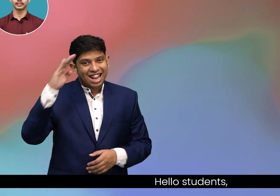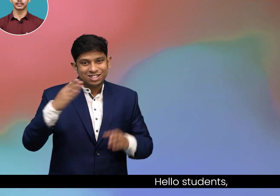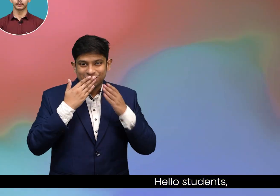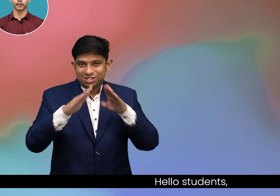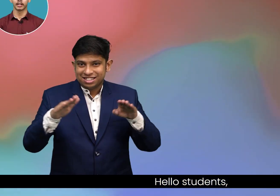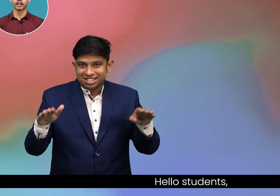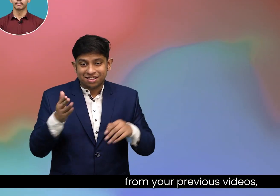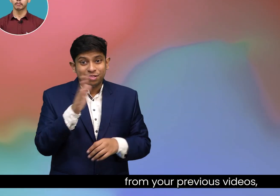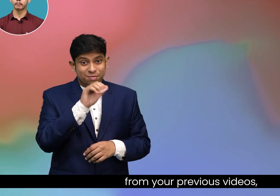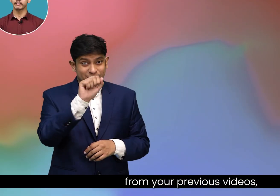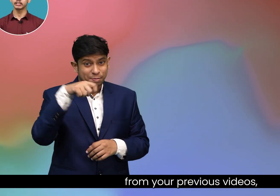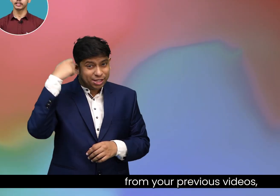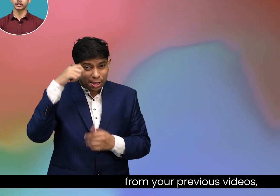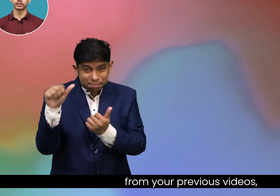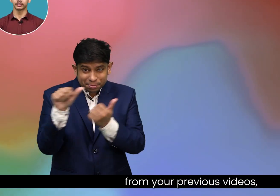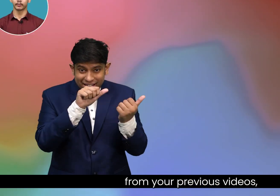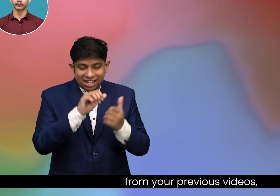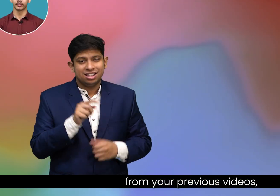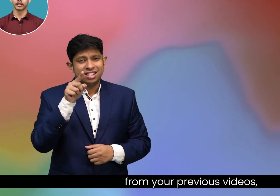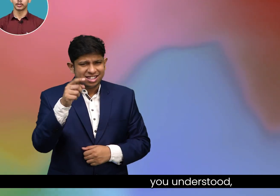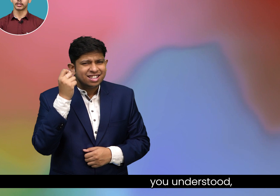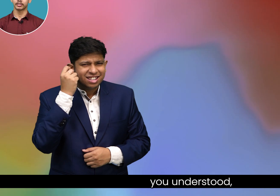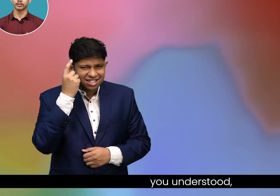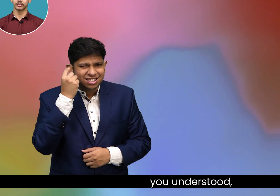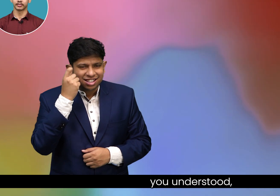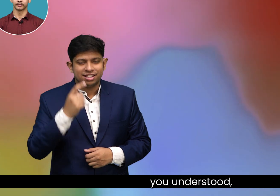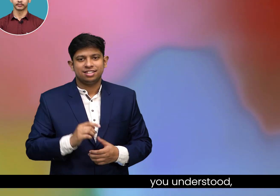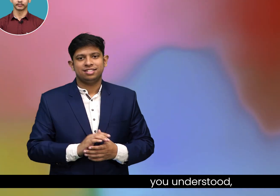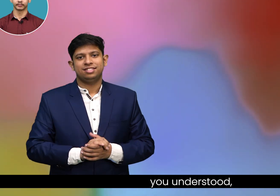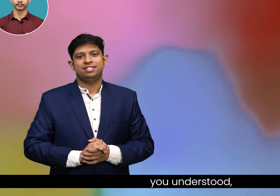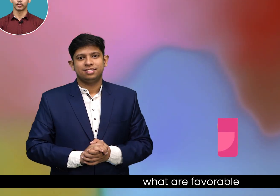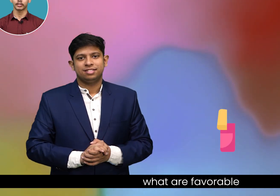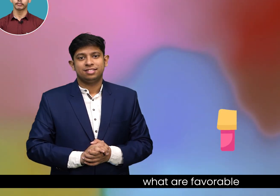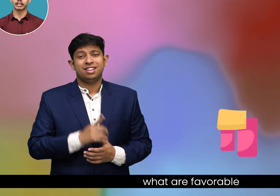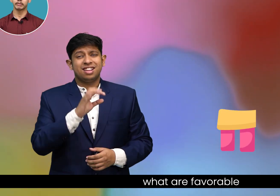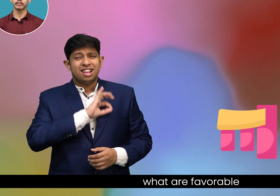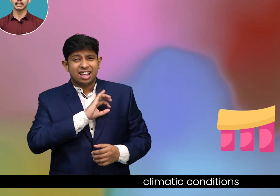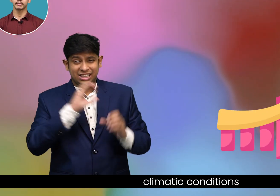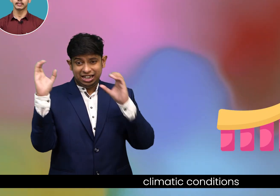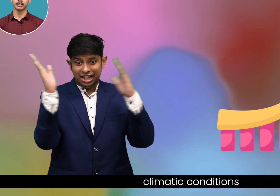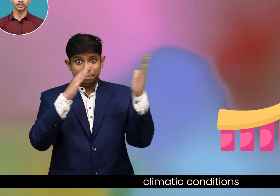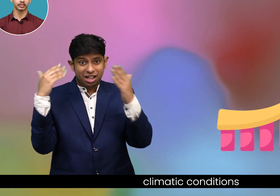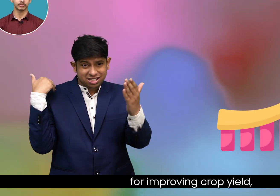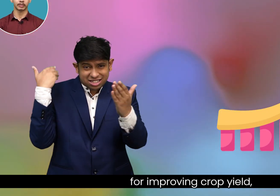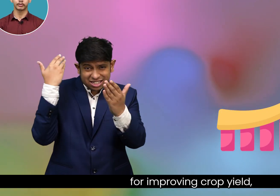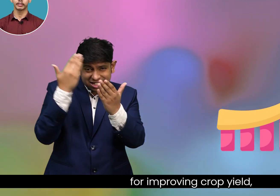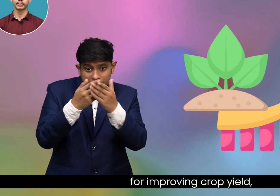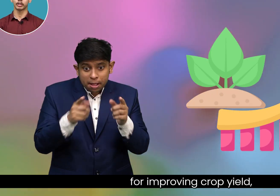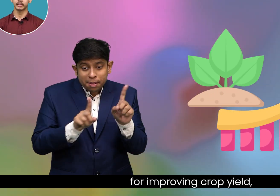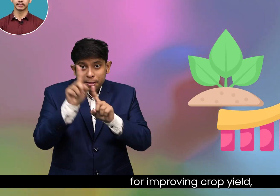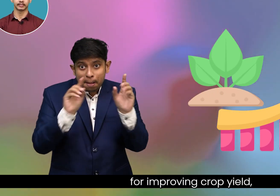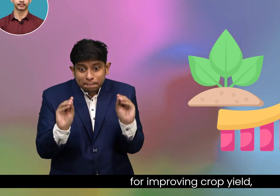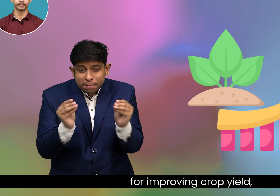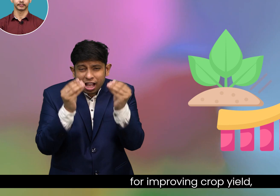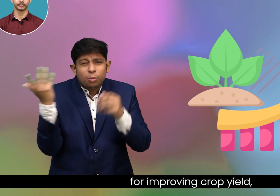Hello students! From your previous videos, you understood what are the favorable climatic conditions for improving